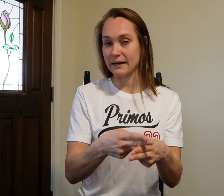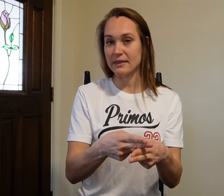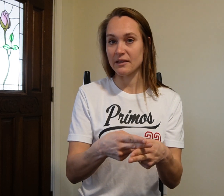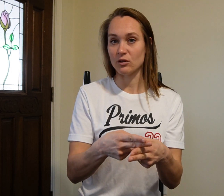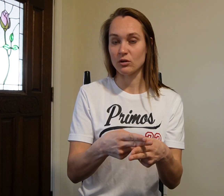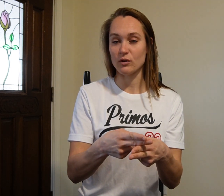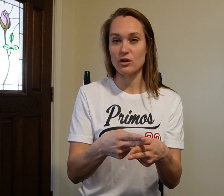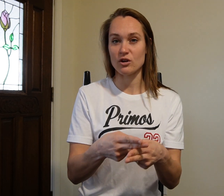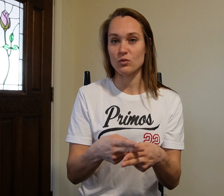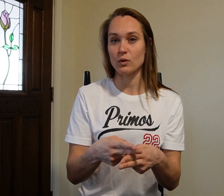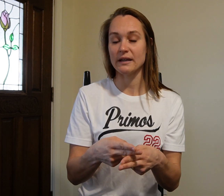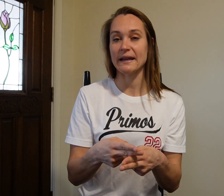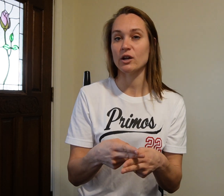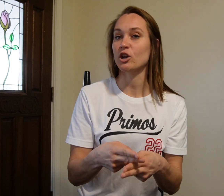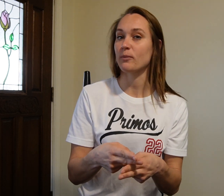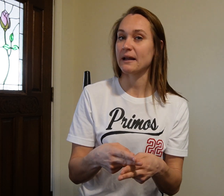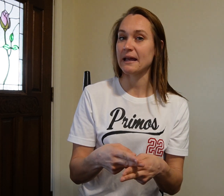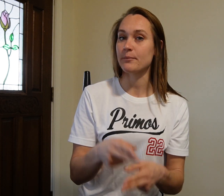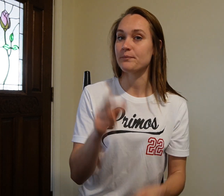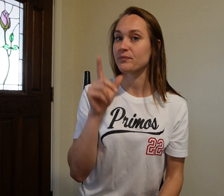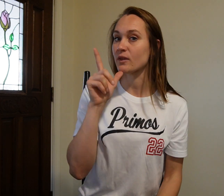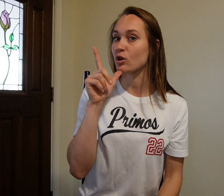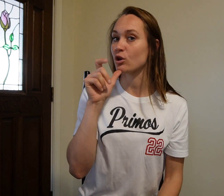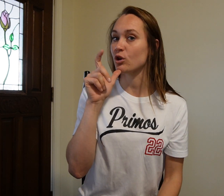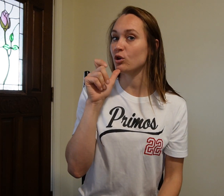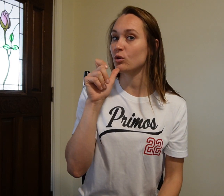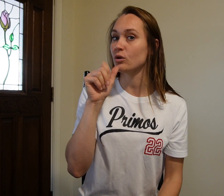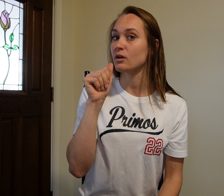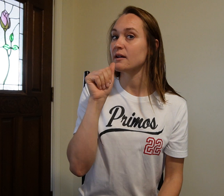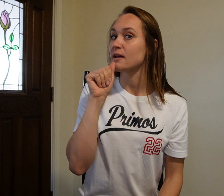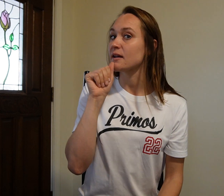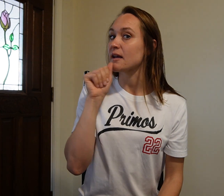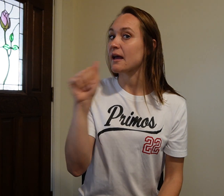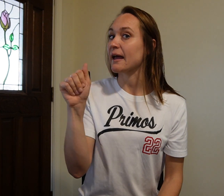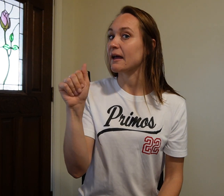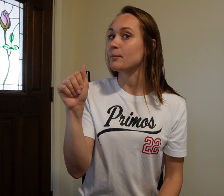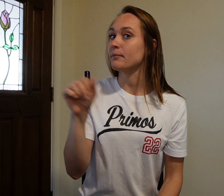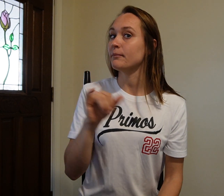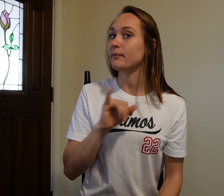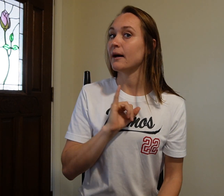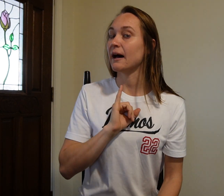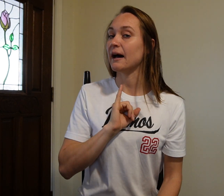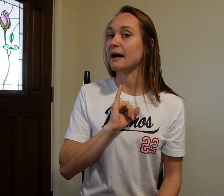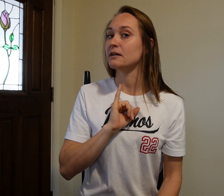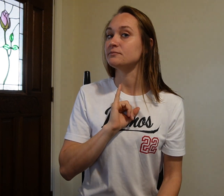that the Lord of all the earth would care to know my name? Who am I